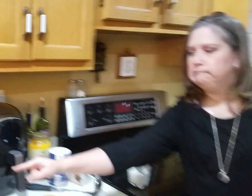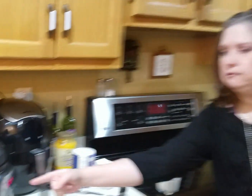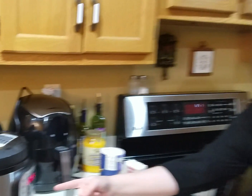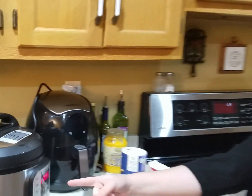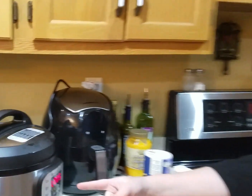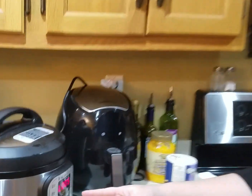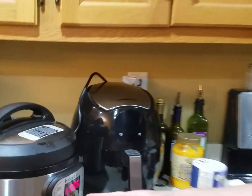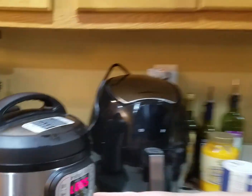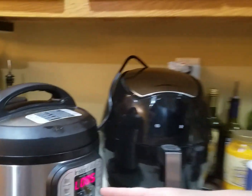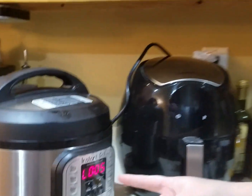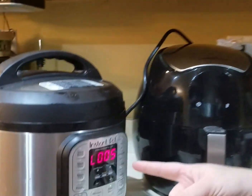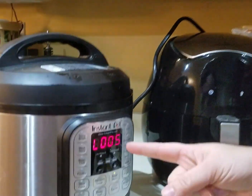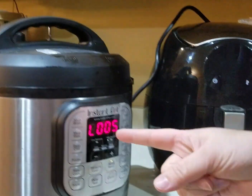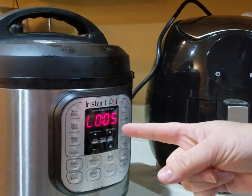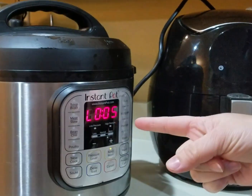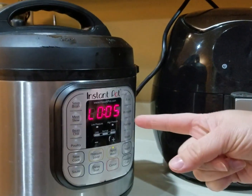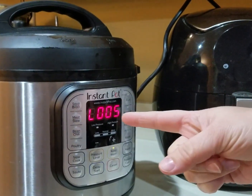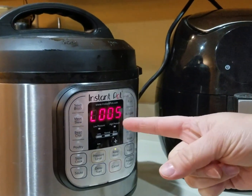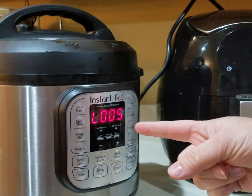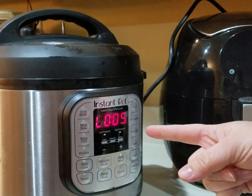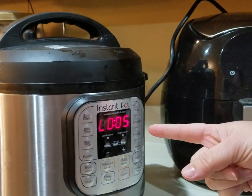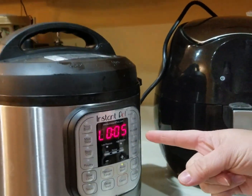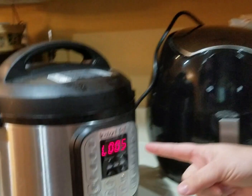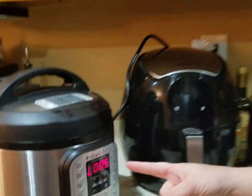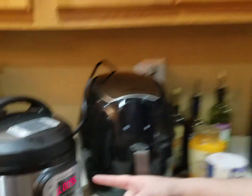L on the display. That's another way to know.